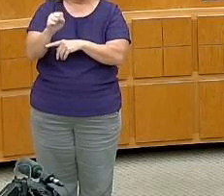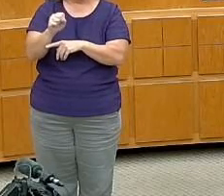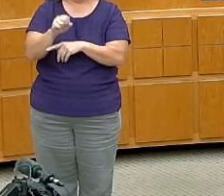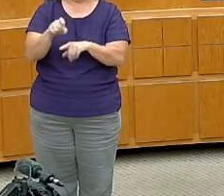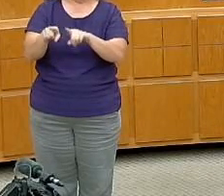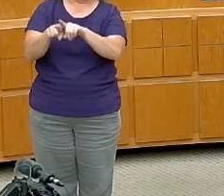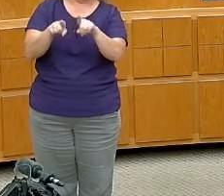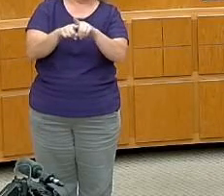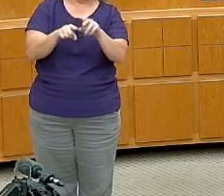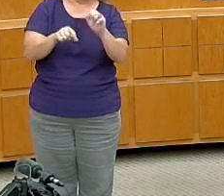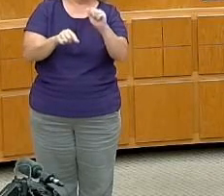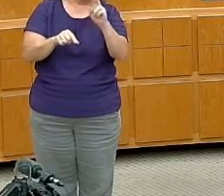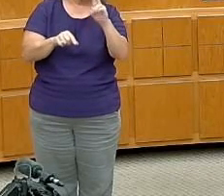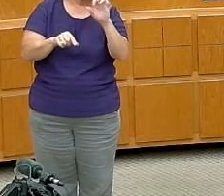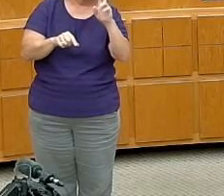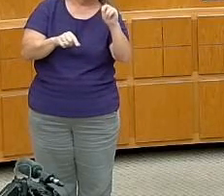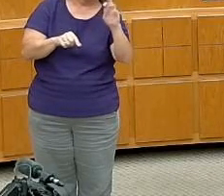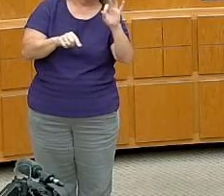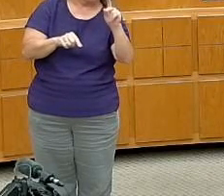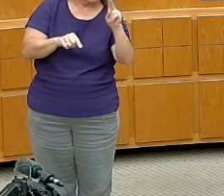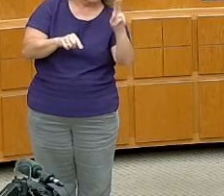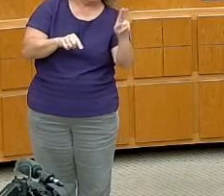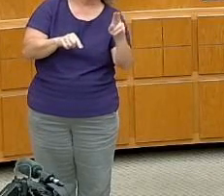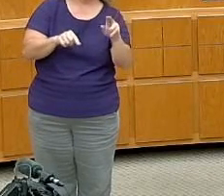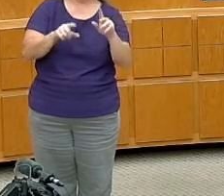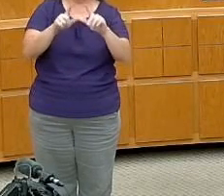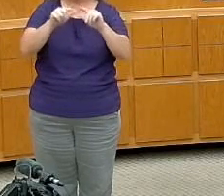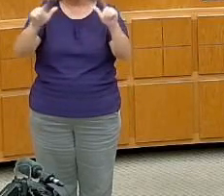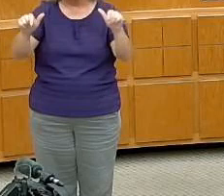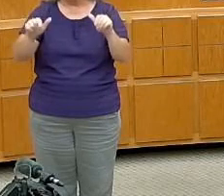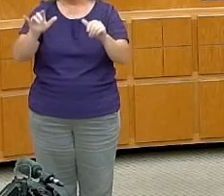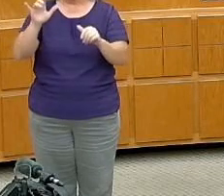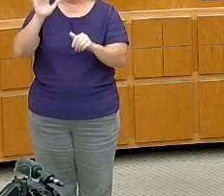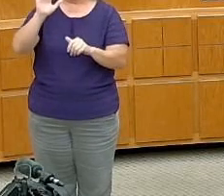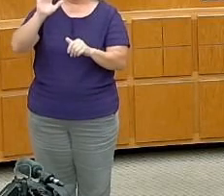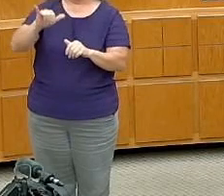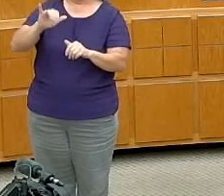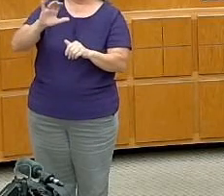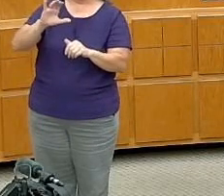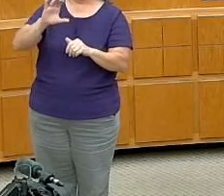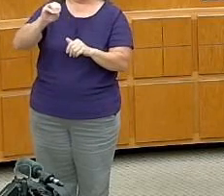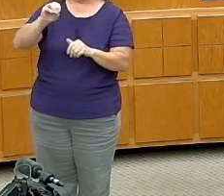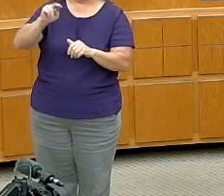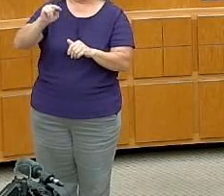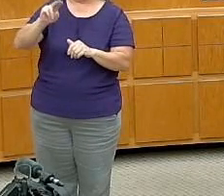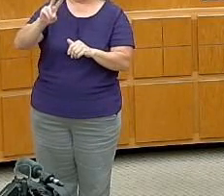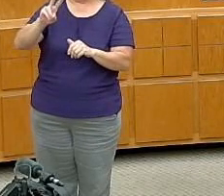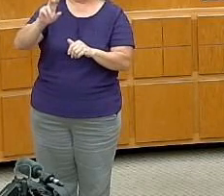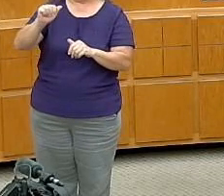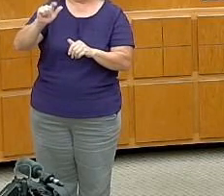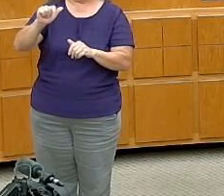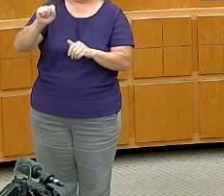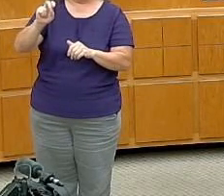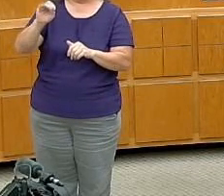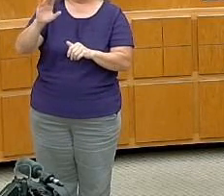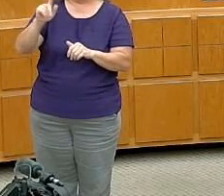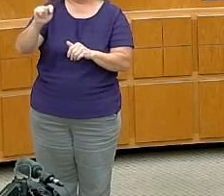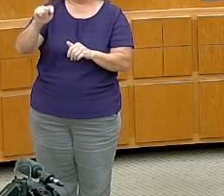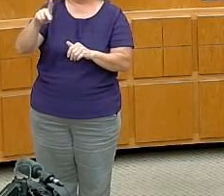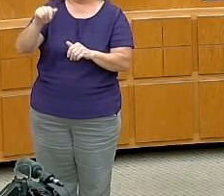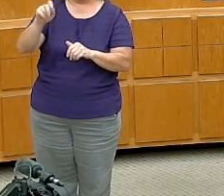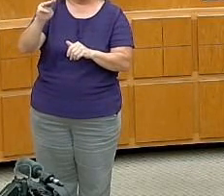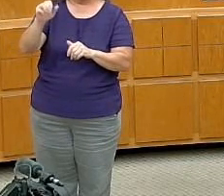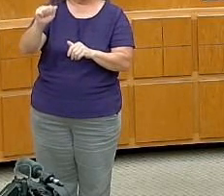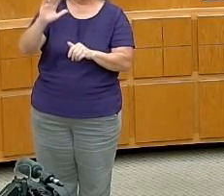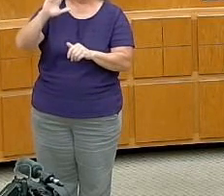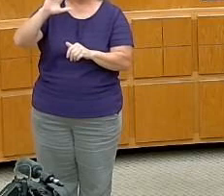influenza virus and H1N1 virus. So these convalescent plasma seem to have worked and improved outcomes in those patients. So